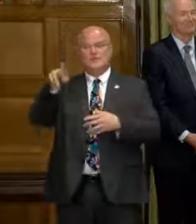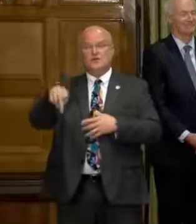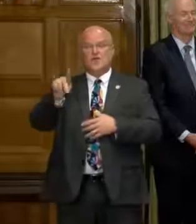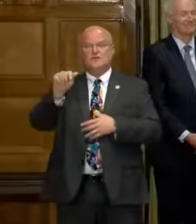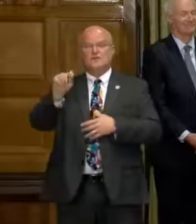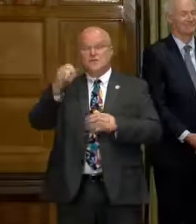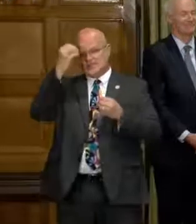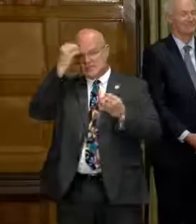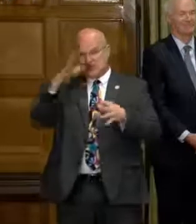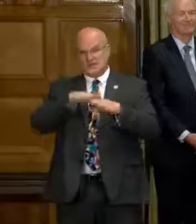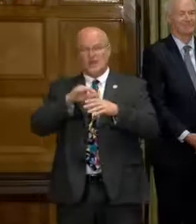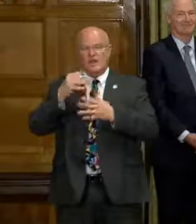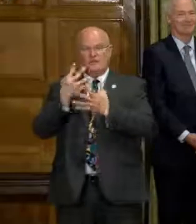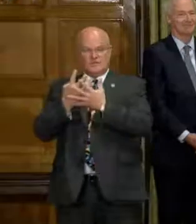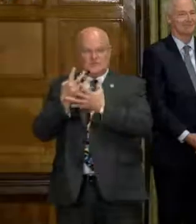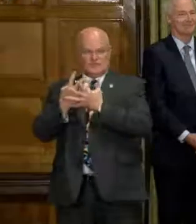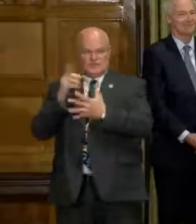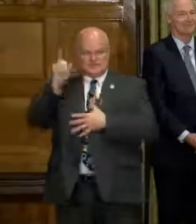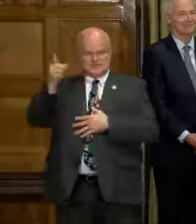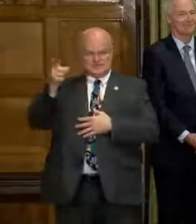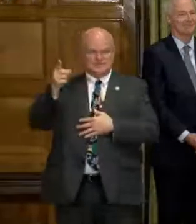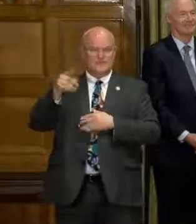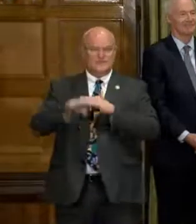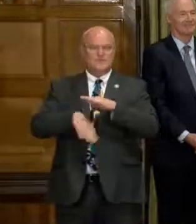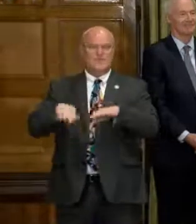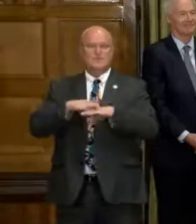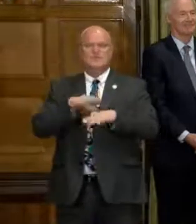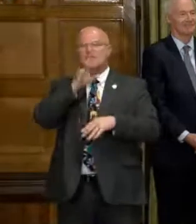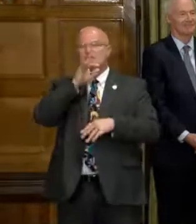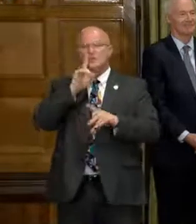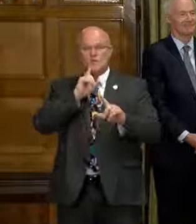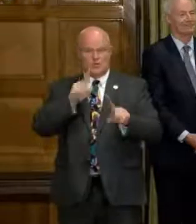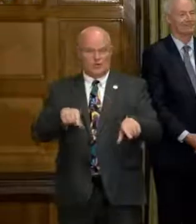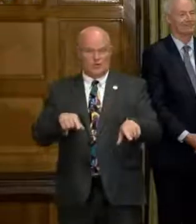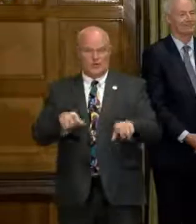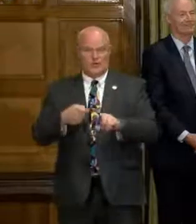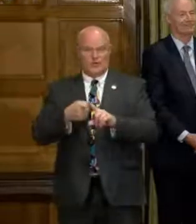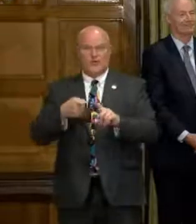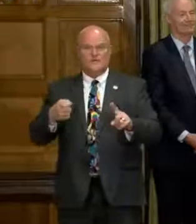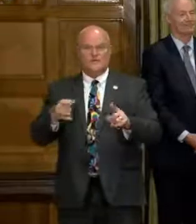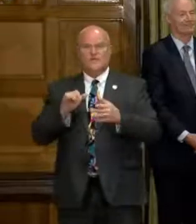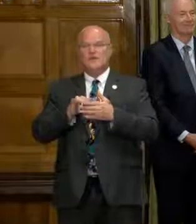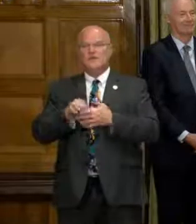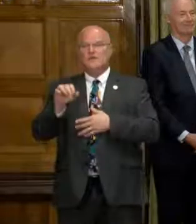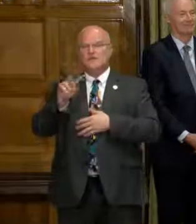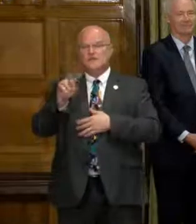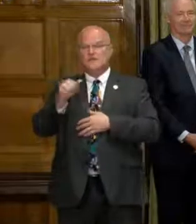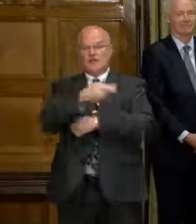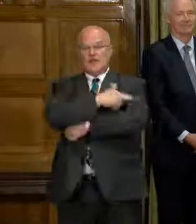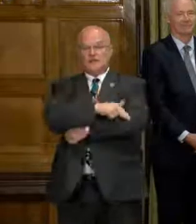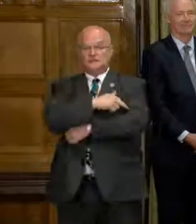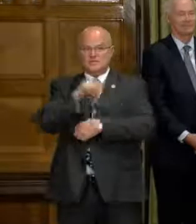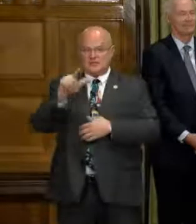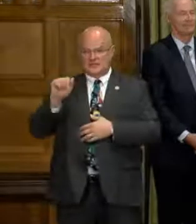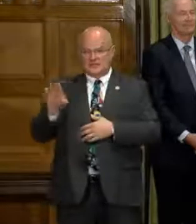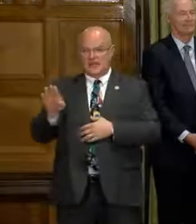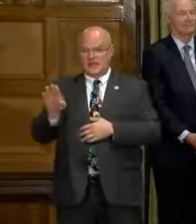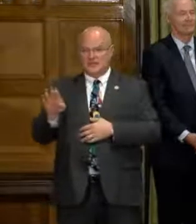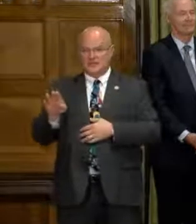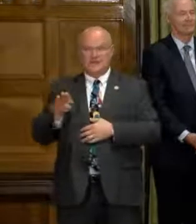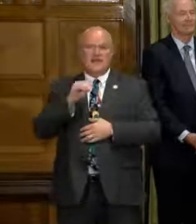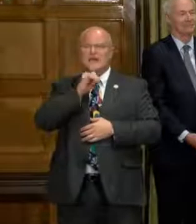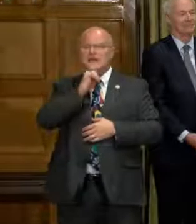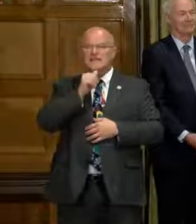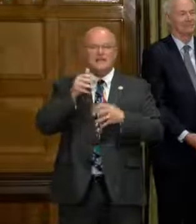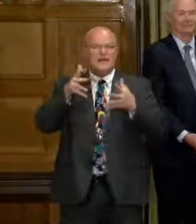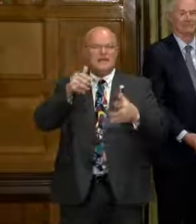updated information on the Cummins outbreak based on our verbal report from the VA hospital laboratory and not